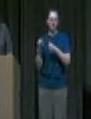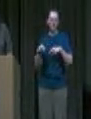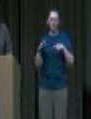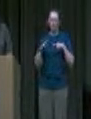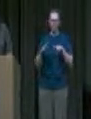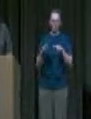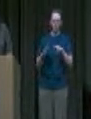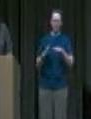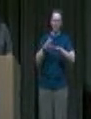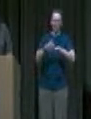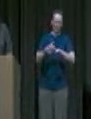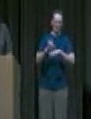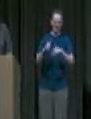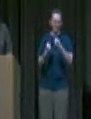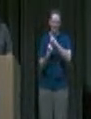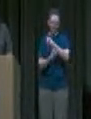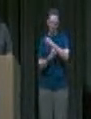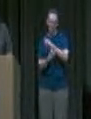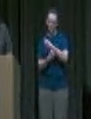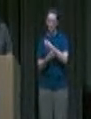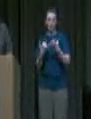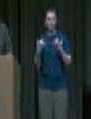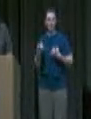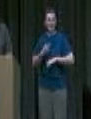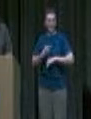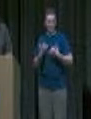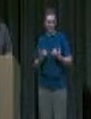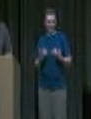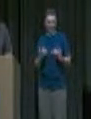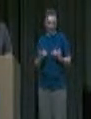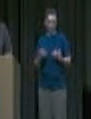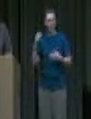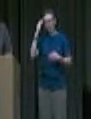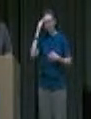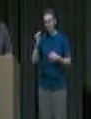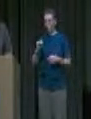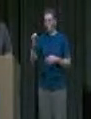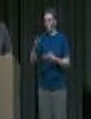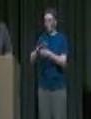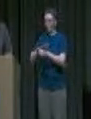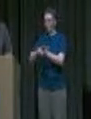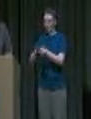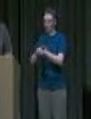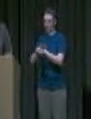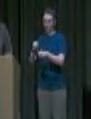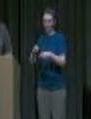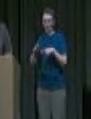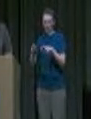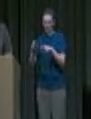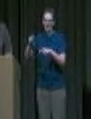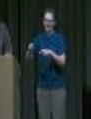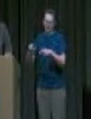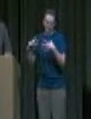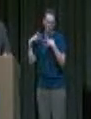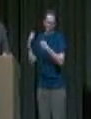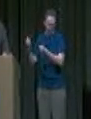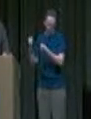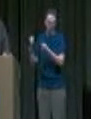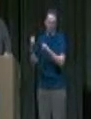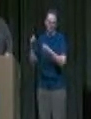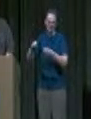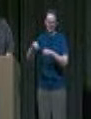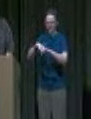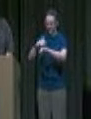goes across Front Street Bridge. Right now we know that the north side of the road needs to be stable. It needs